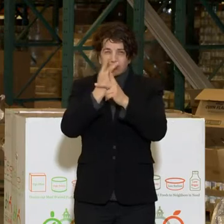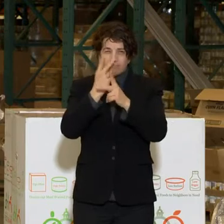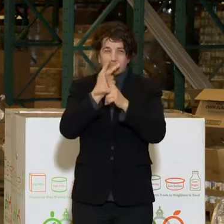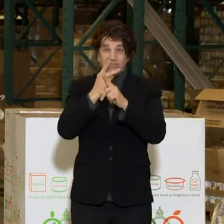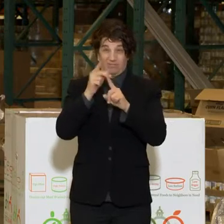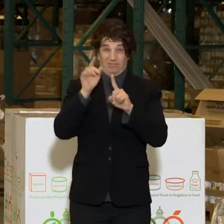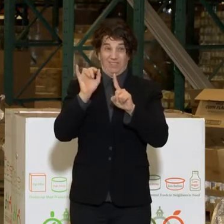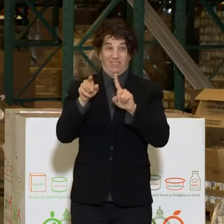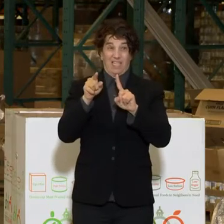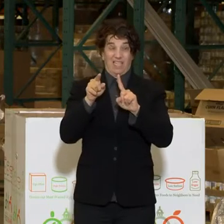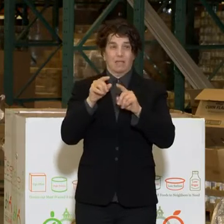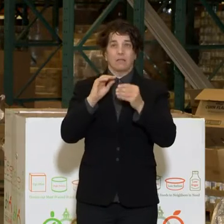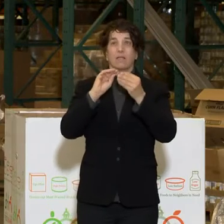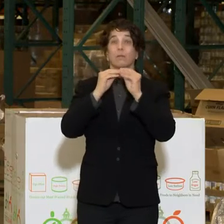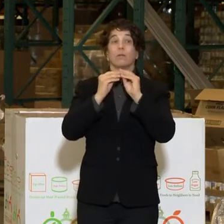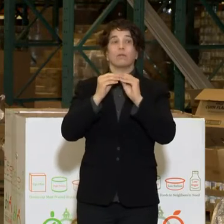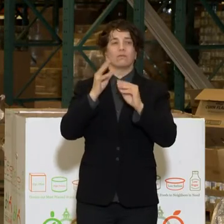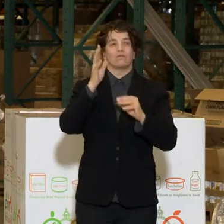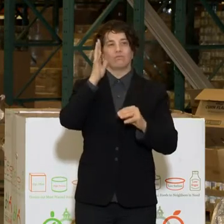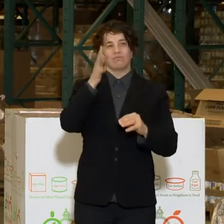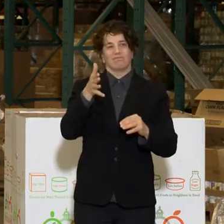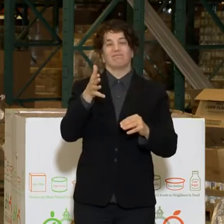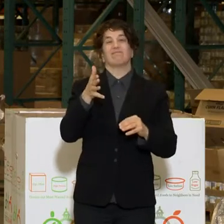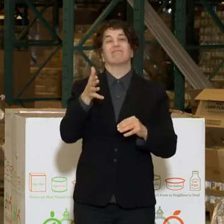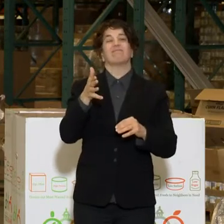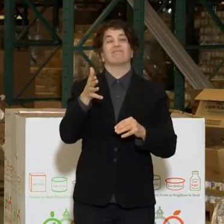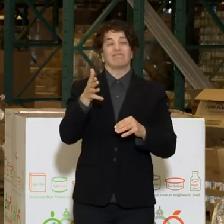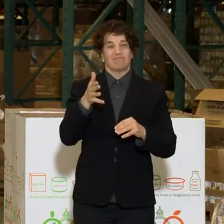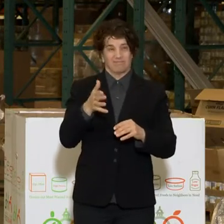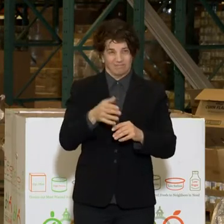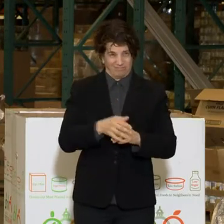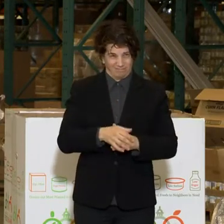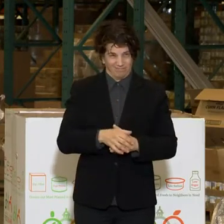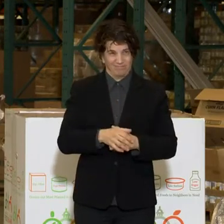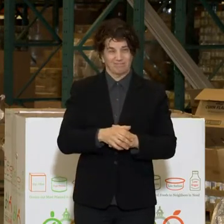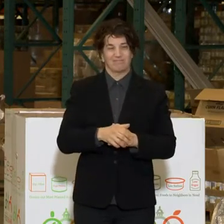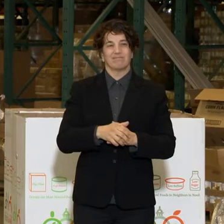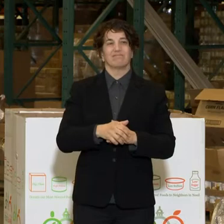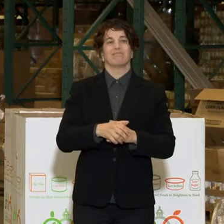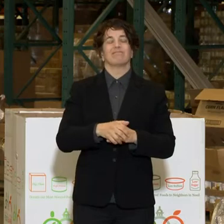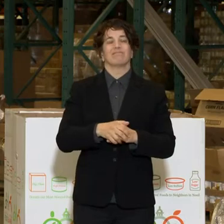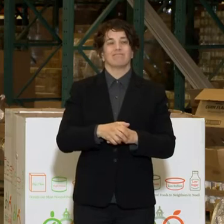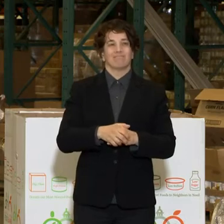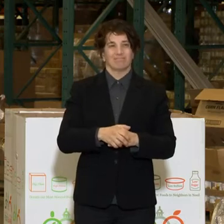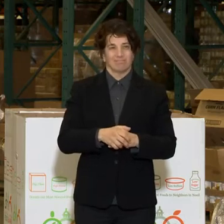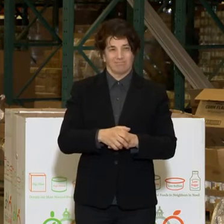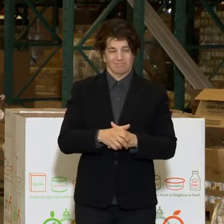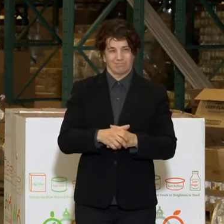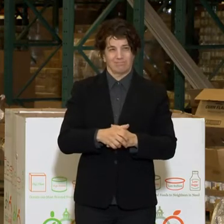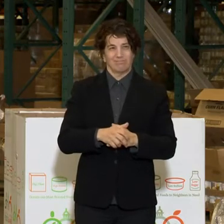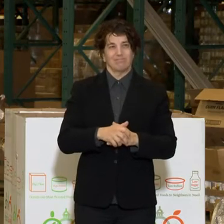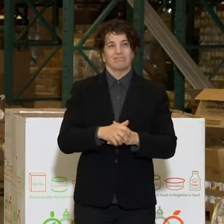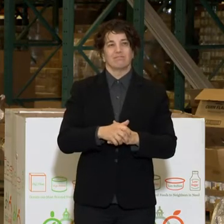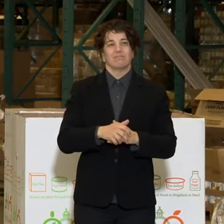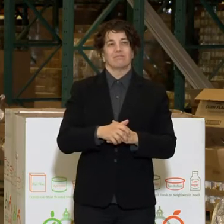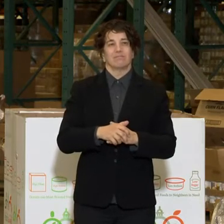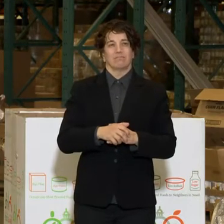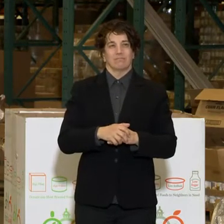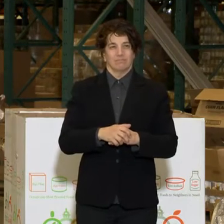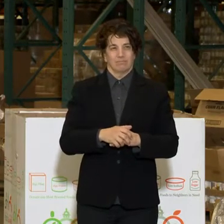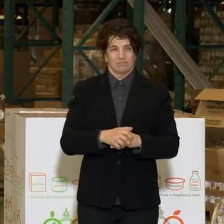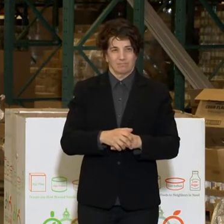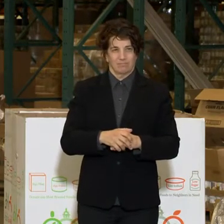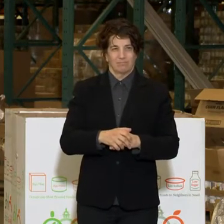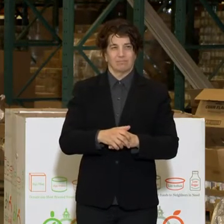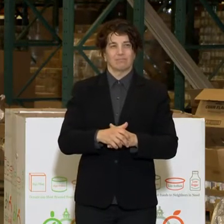us that we are already, it will show that the shutdown, I call it the lockout